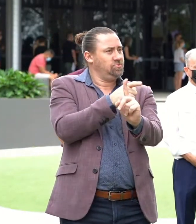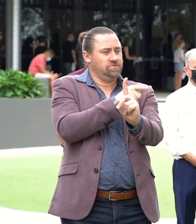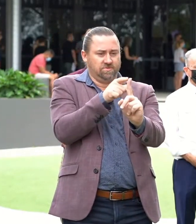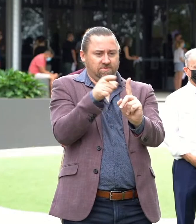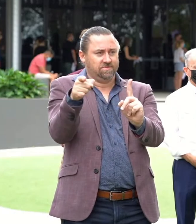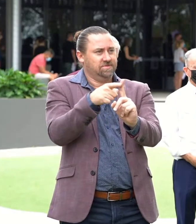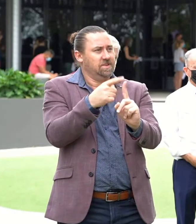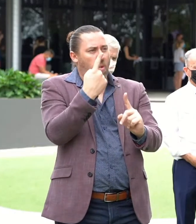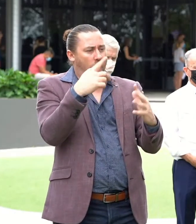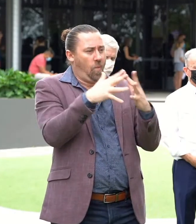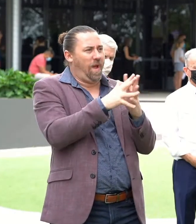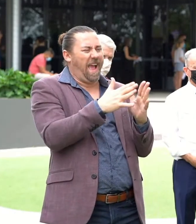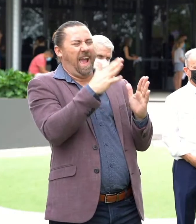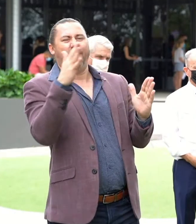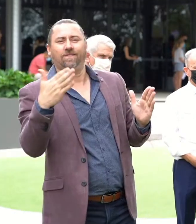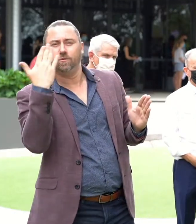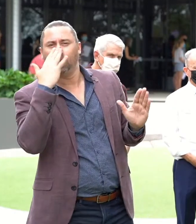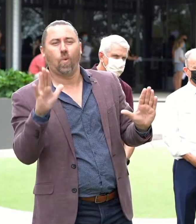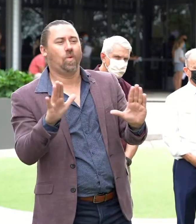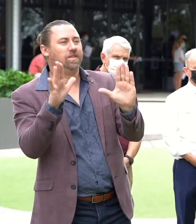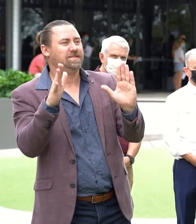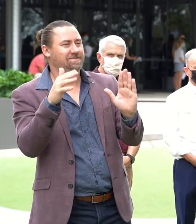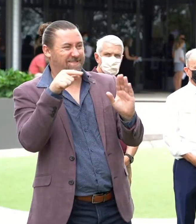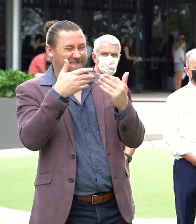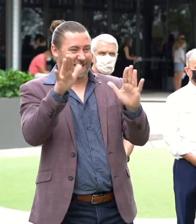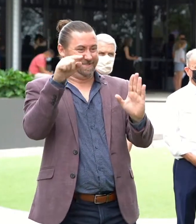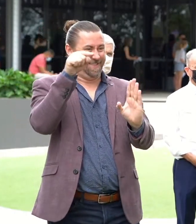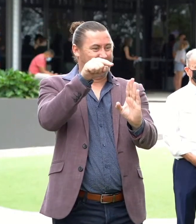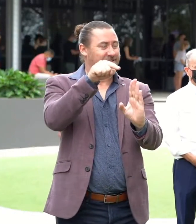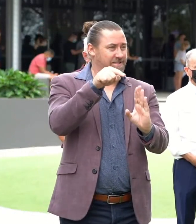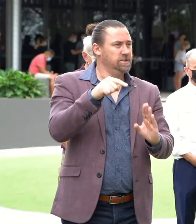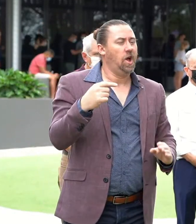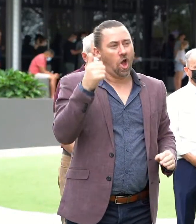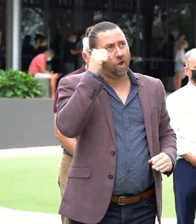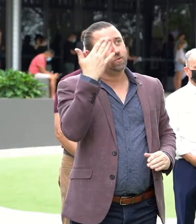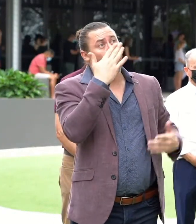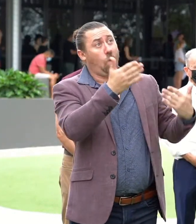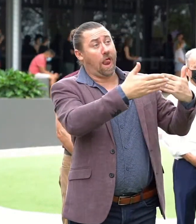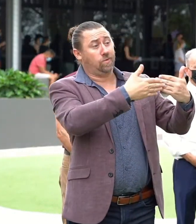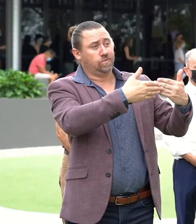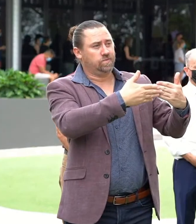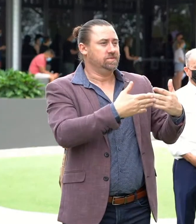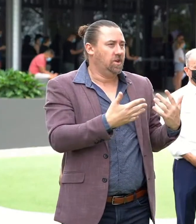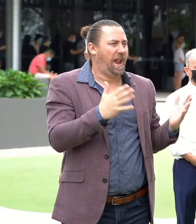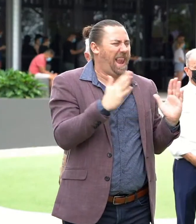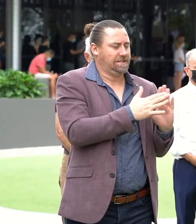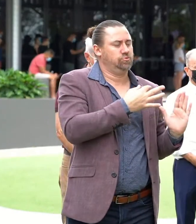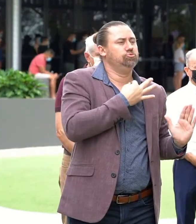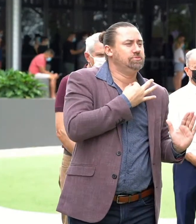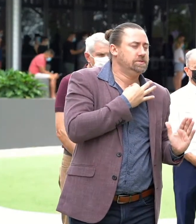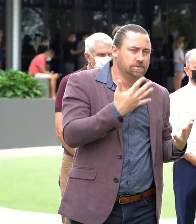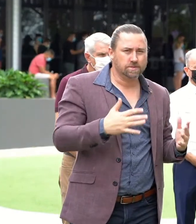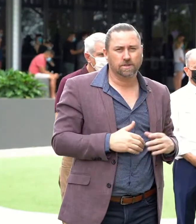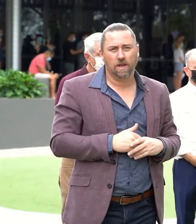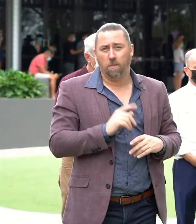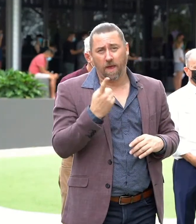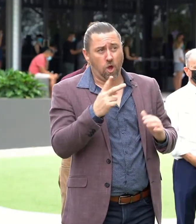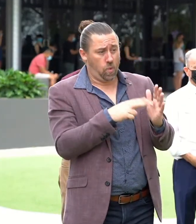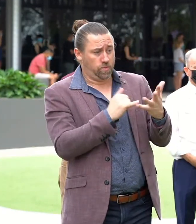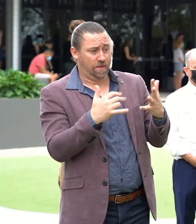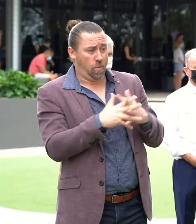at the end of this year, and we won't be having students attending school. They'll be away from the school environment. But already New